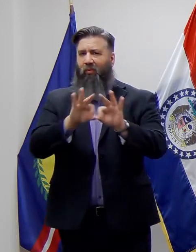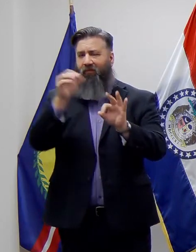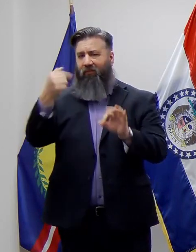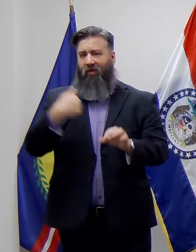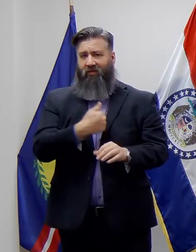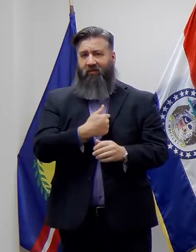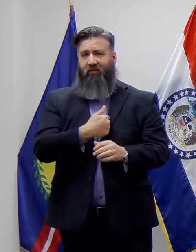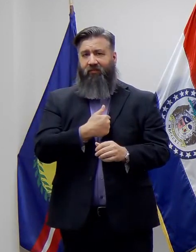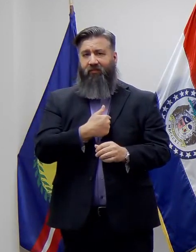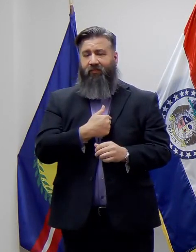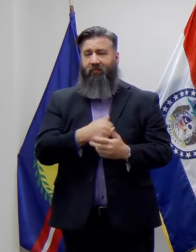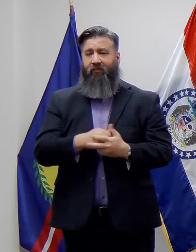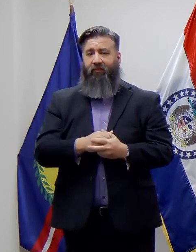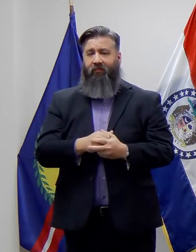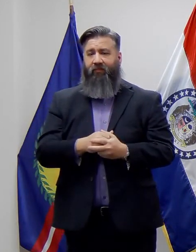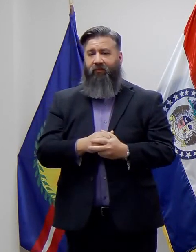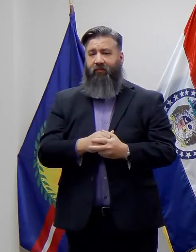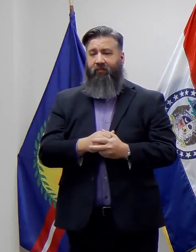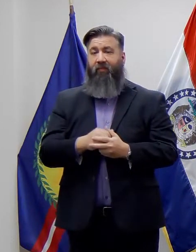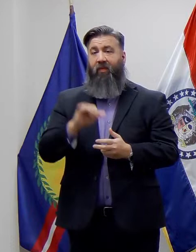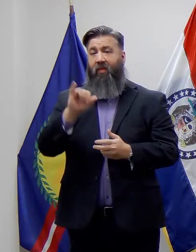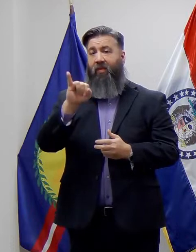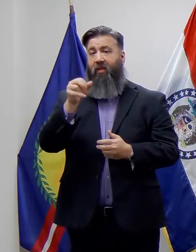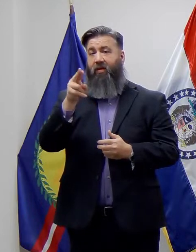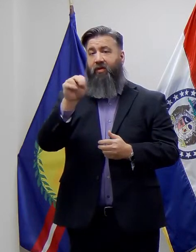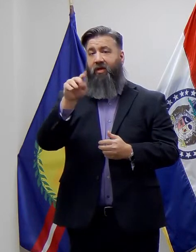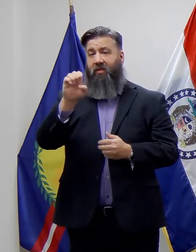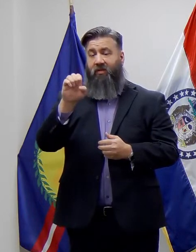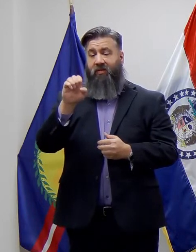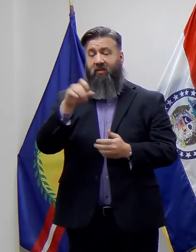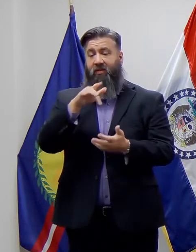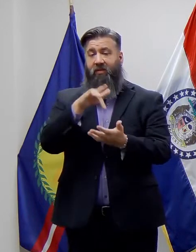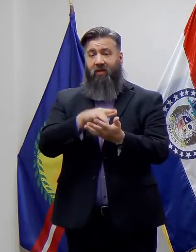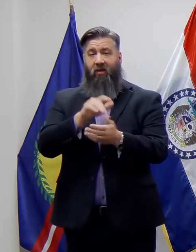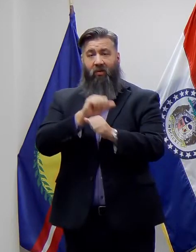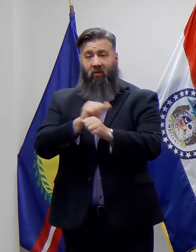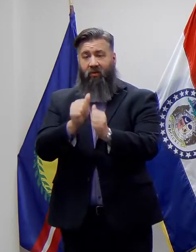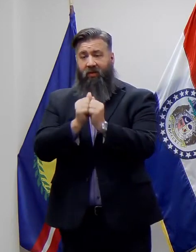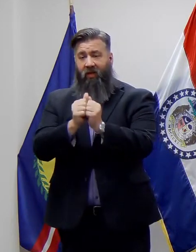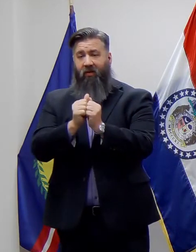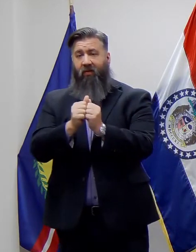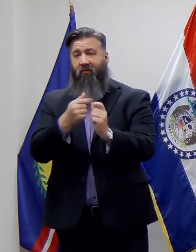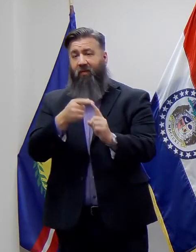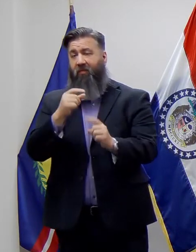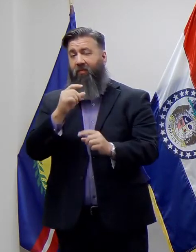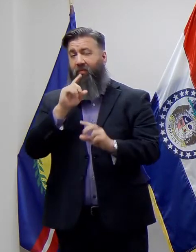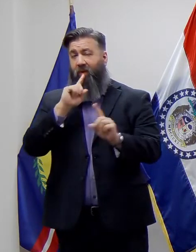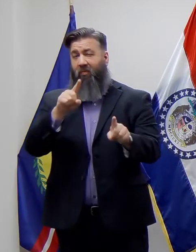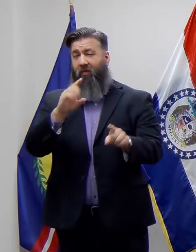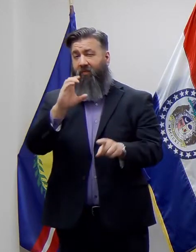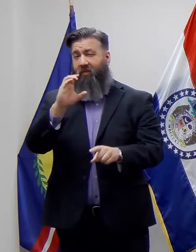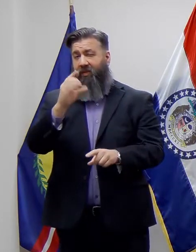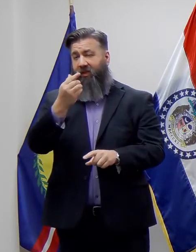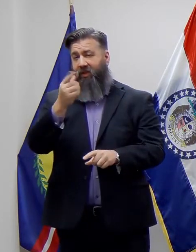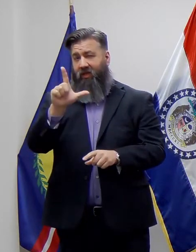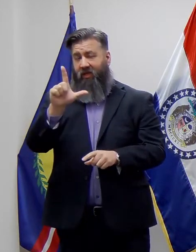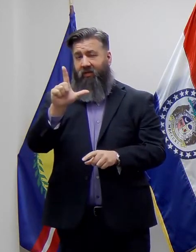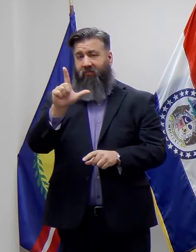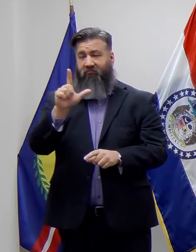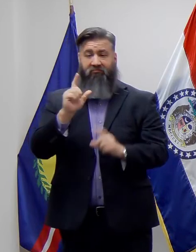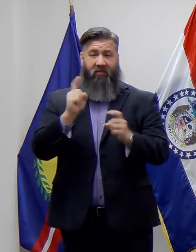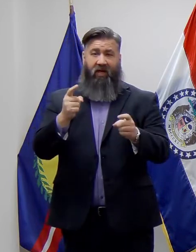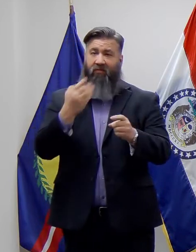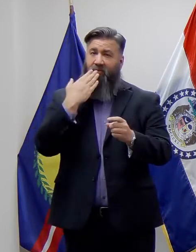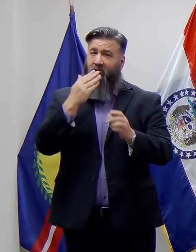Center is working through recommendations detailed in a report by CGL that gave the jail high marks for its operations